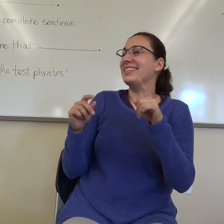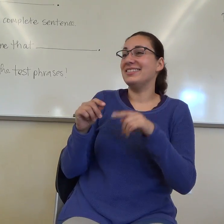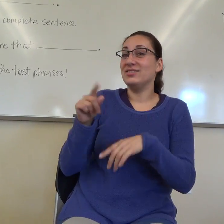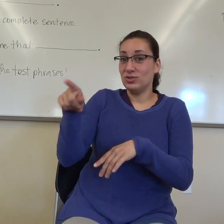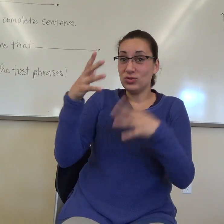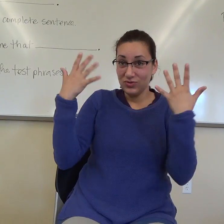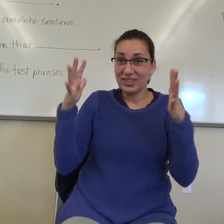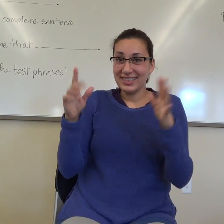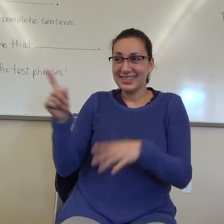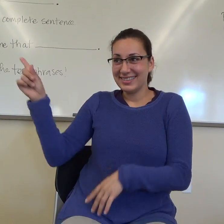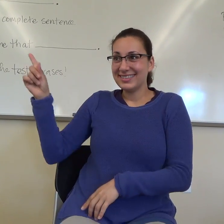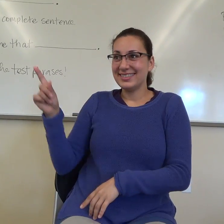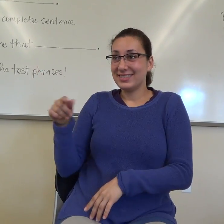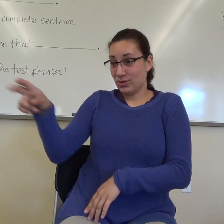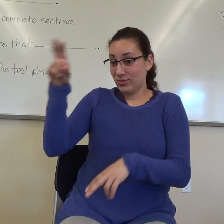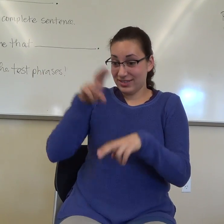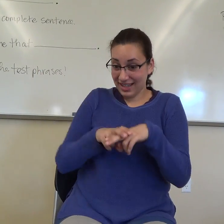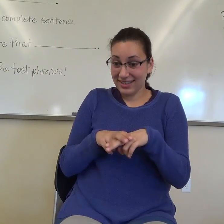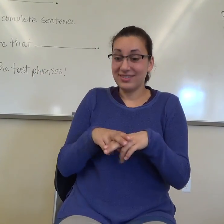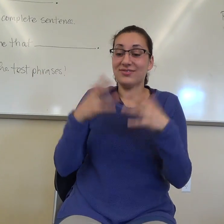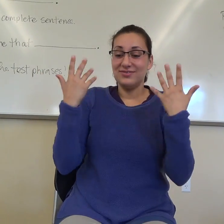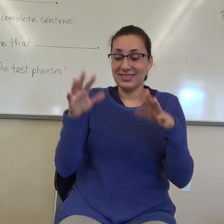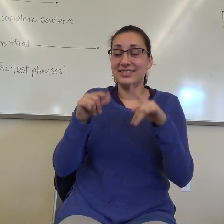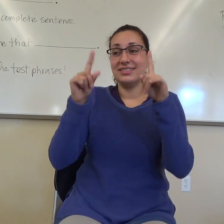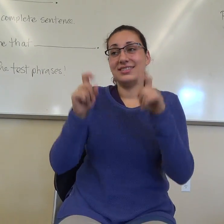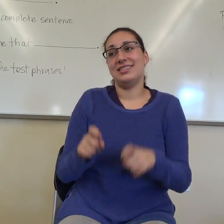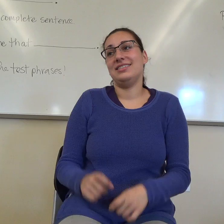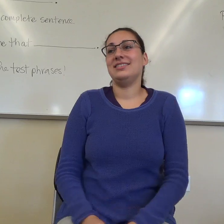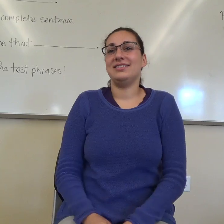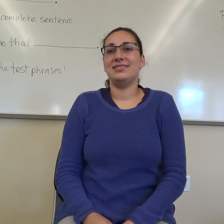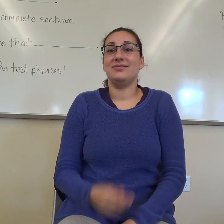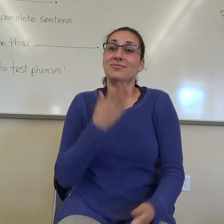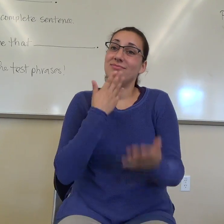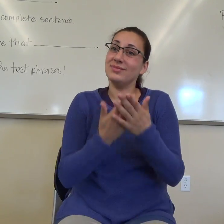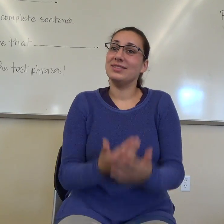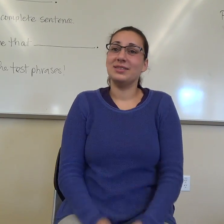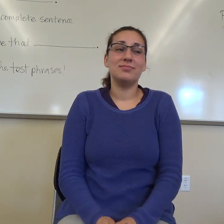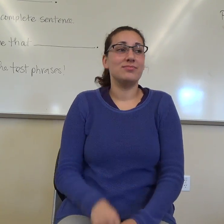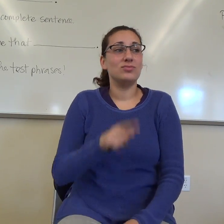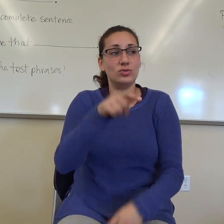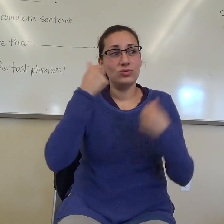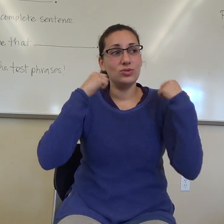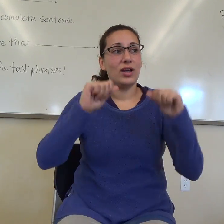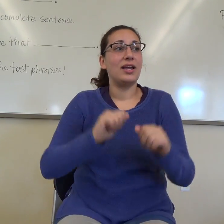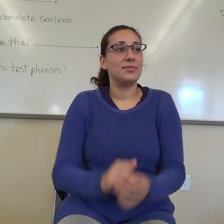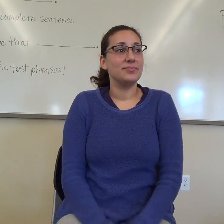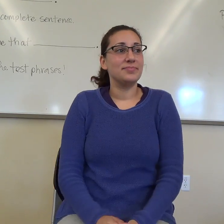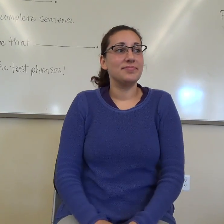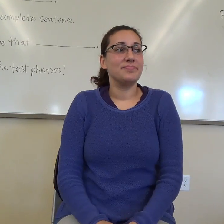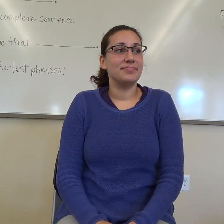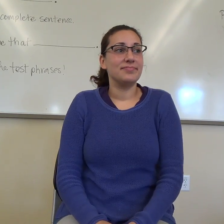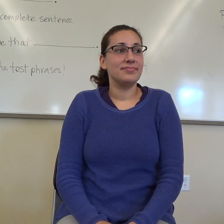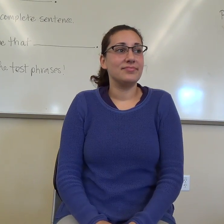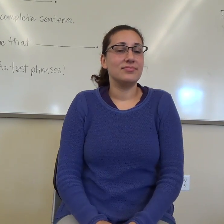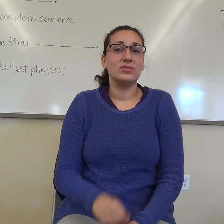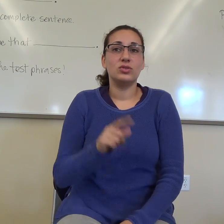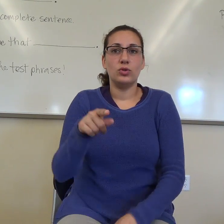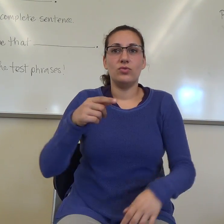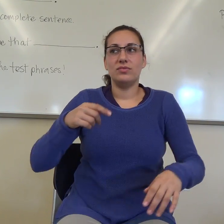You sat there and did it. That's my point. You made a stab at it, and you made an effort to understand it because